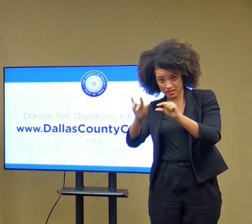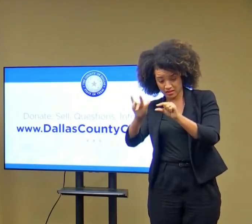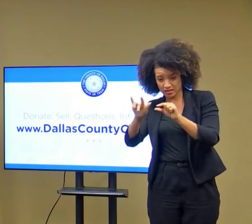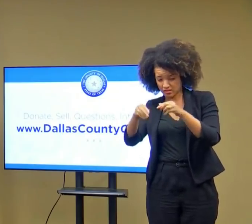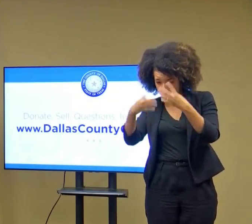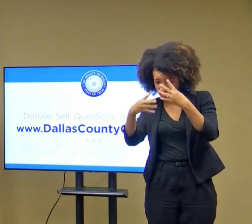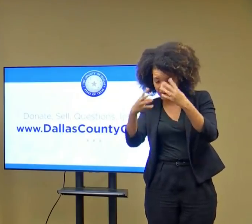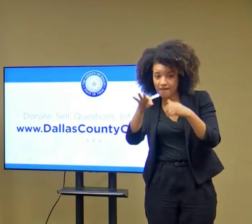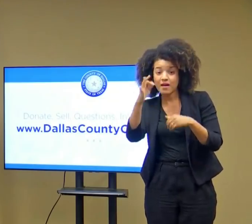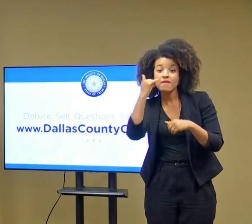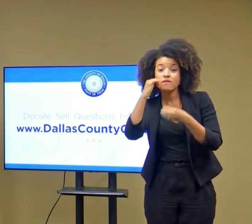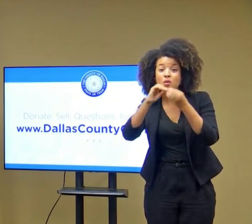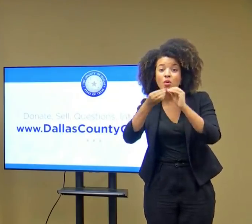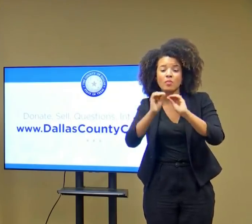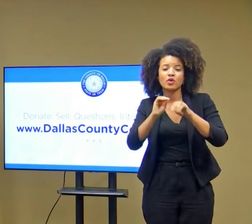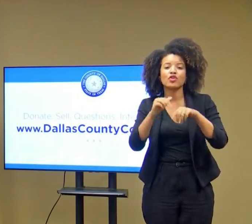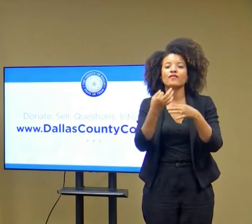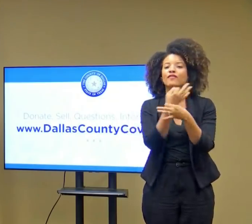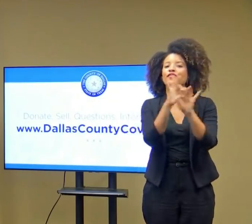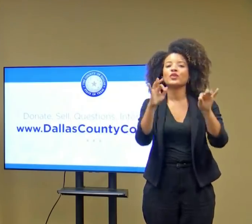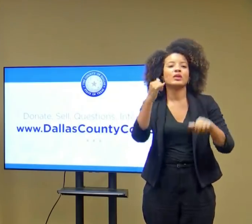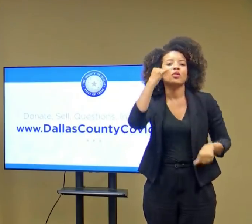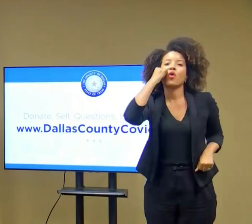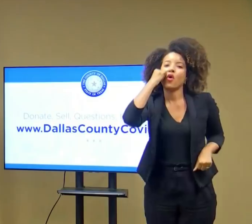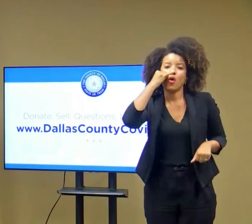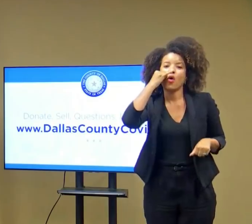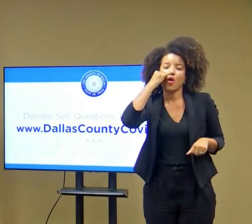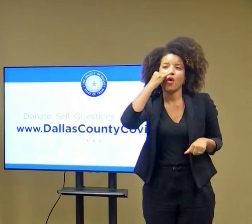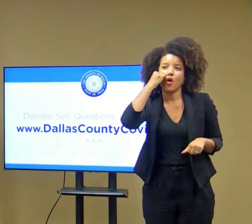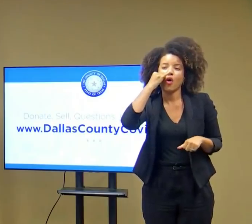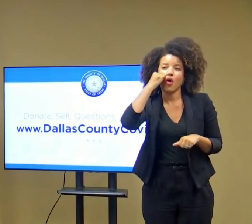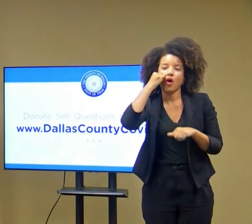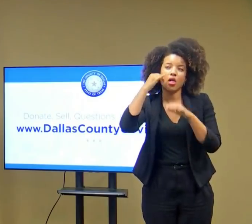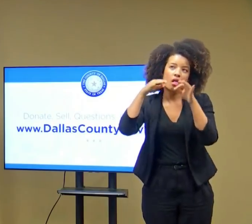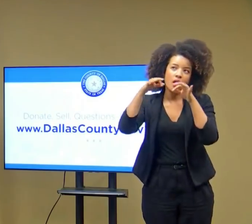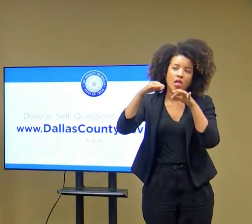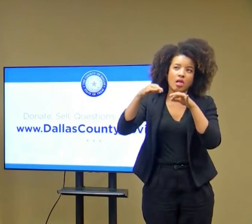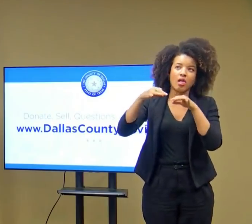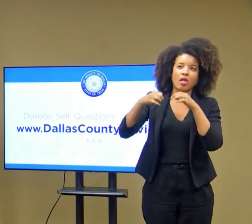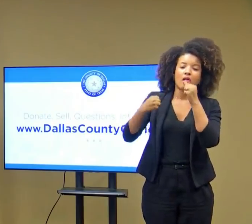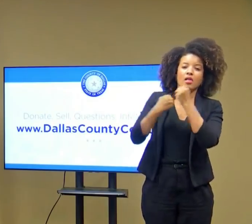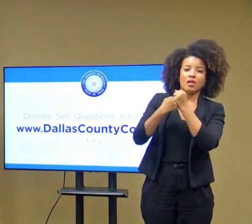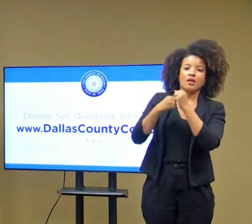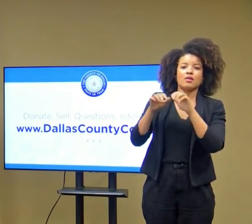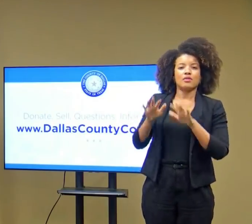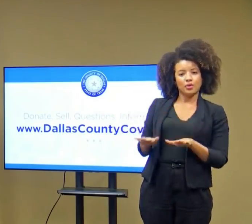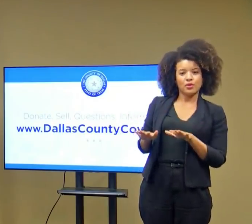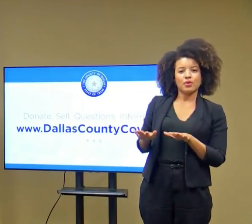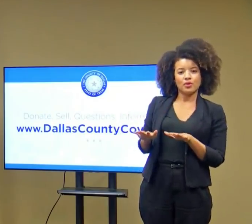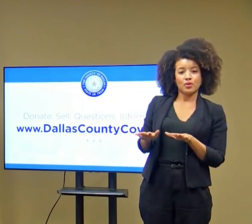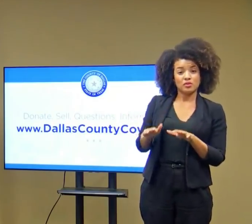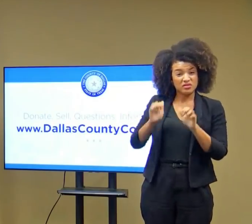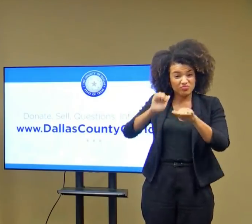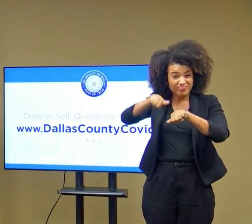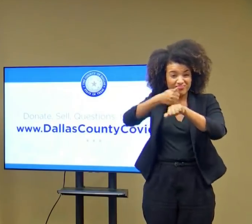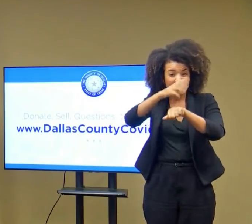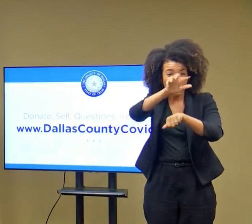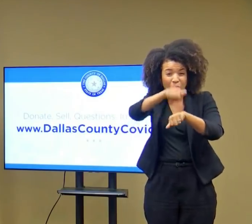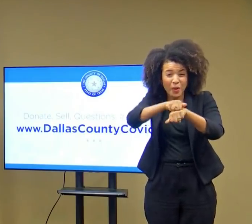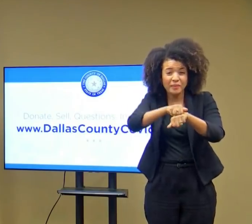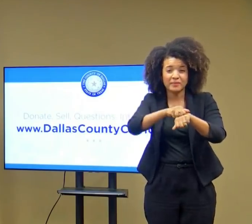who will help you. You can go to any of those links and set up an appointment for people that will help you.